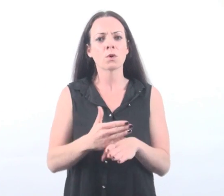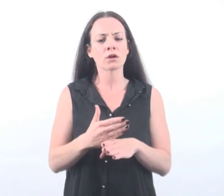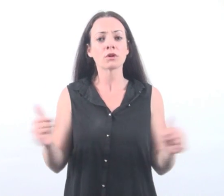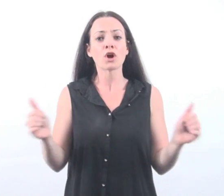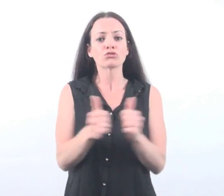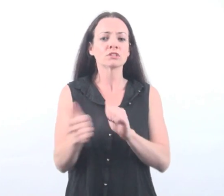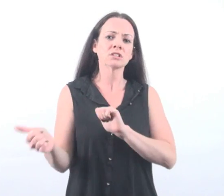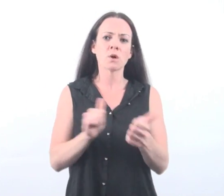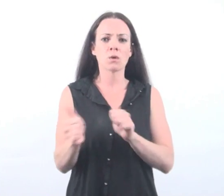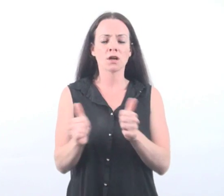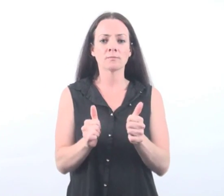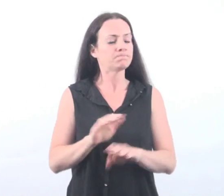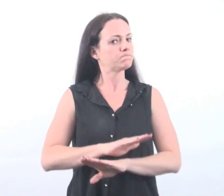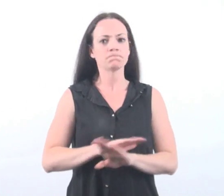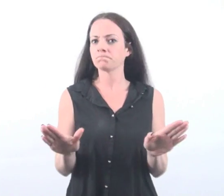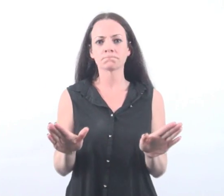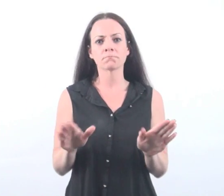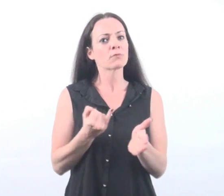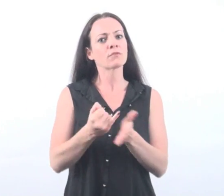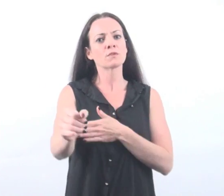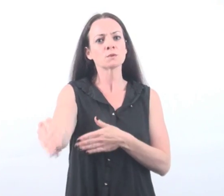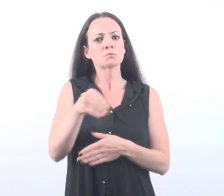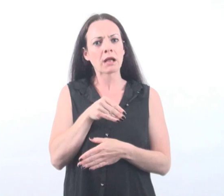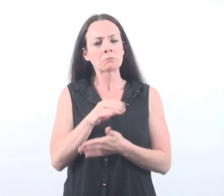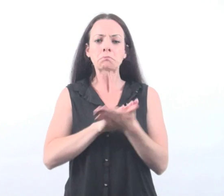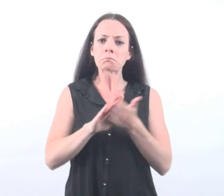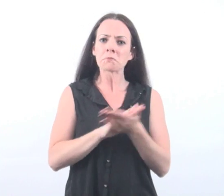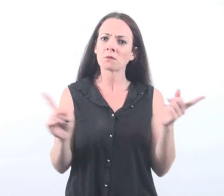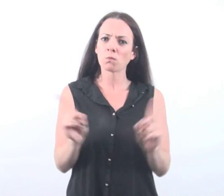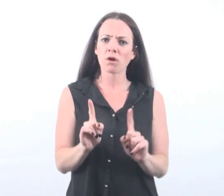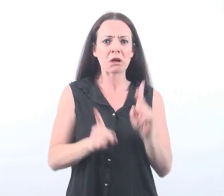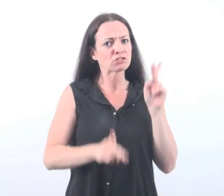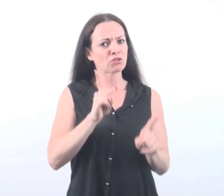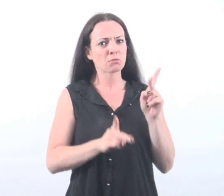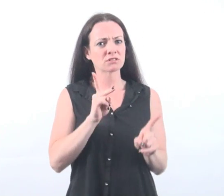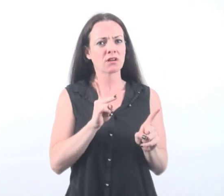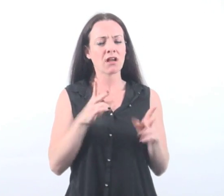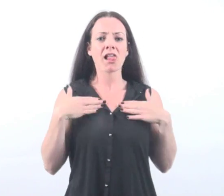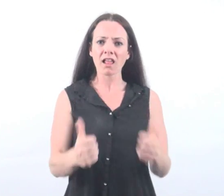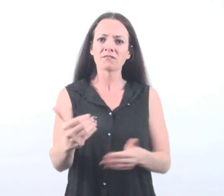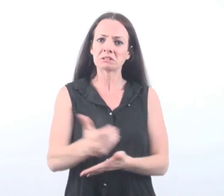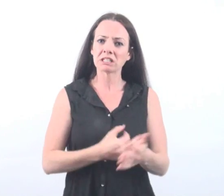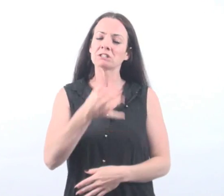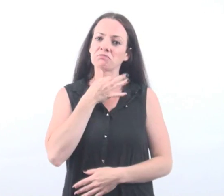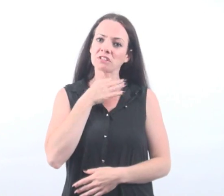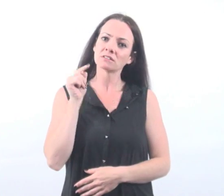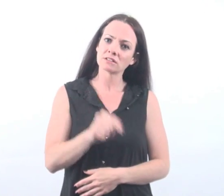Access to Work will not agree to fund a second interpreter or co-worker, which means health and safety risks for interpreters.